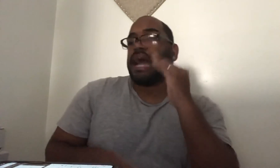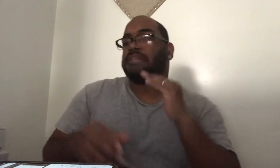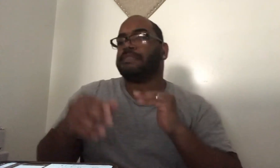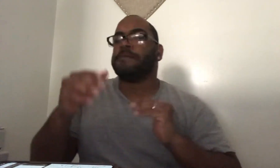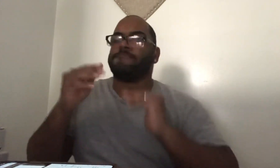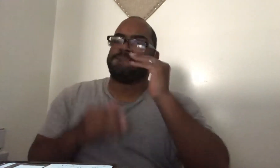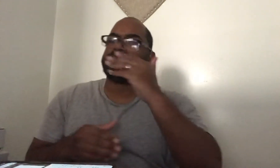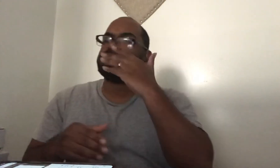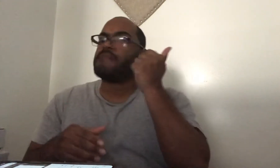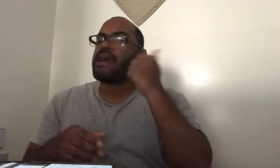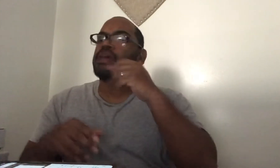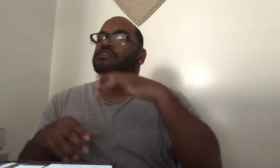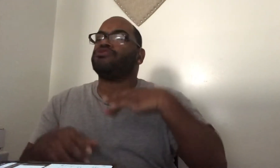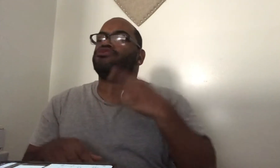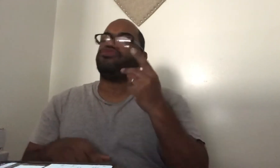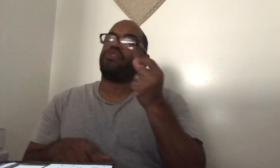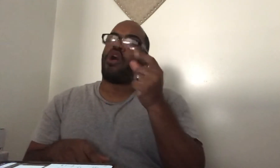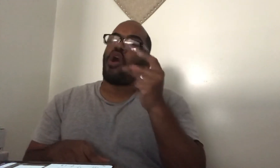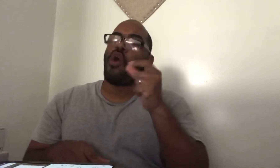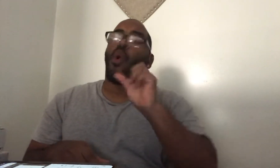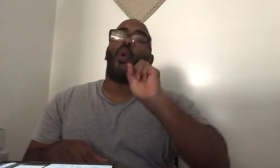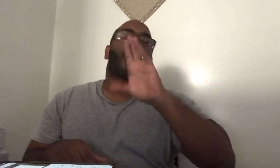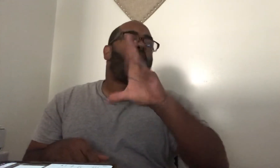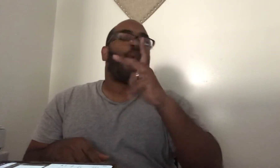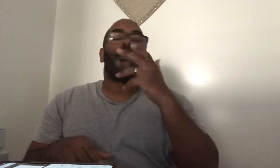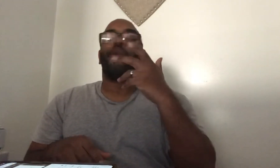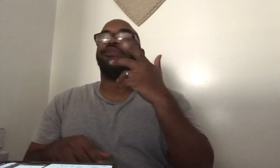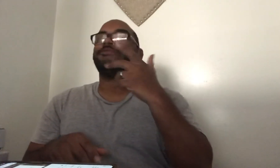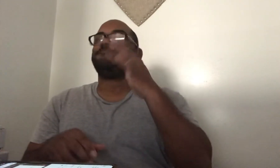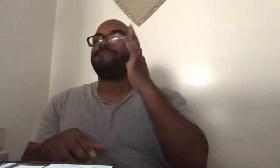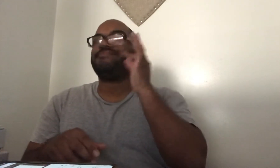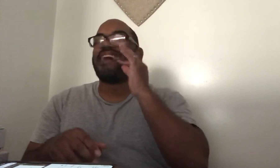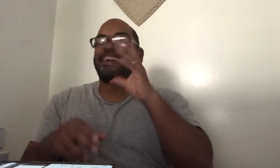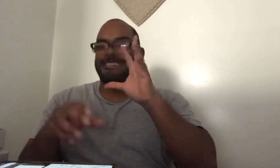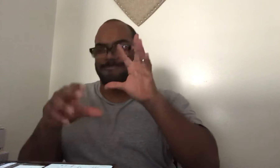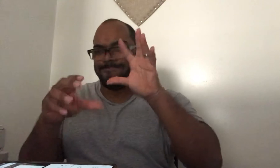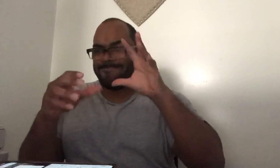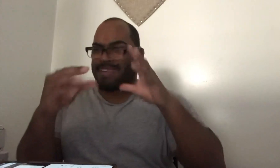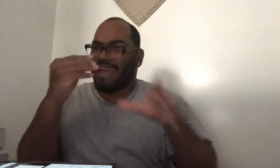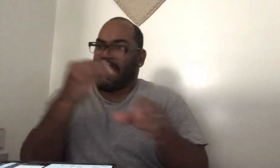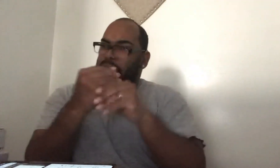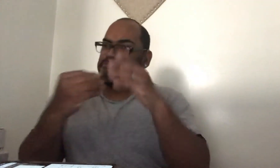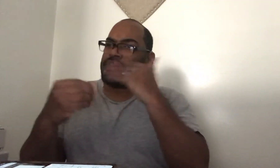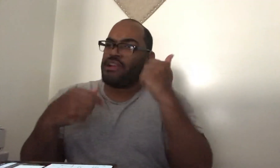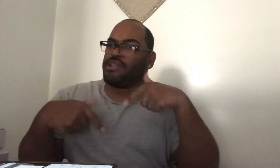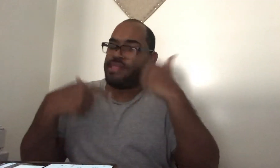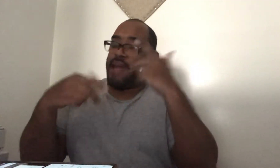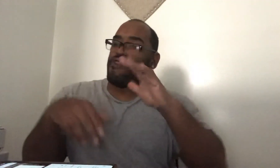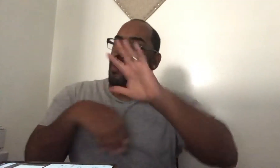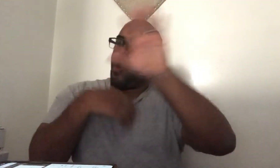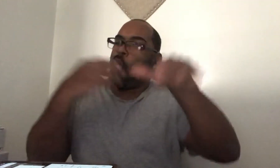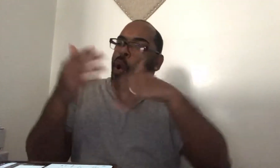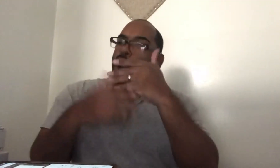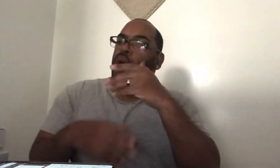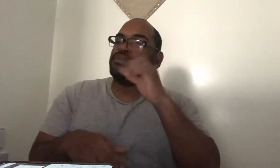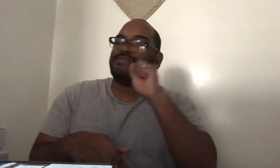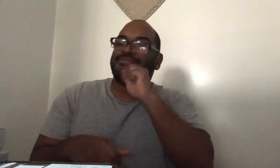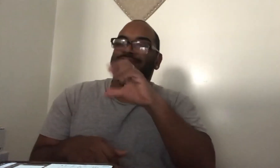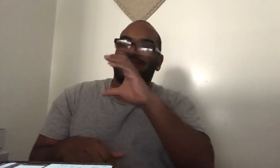add a lot to your life, or all senior citizen homes should have cats in them. What is your perspective on cats? When you put your topic together